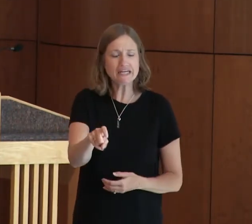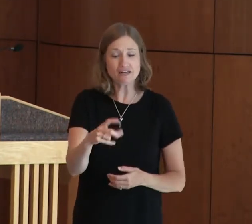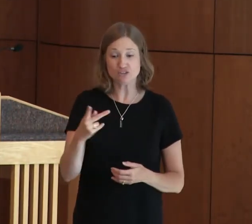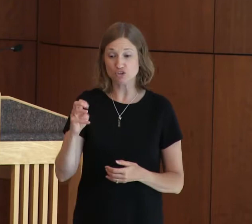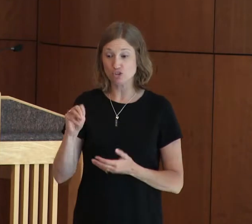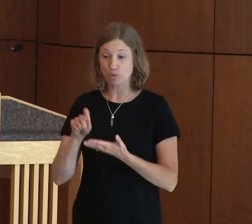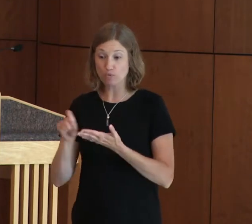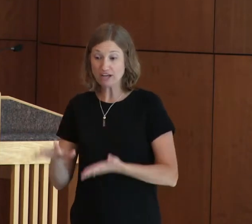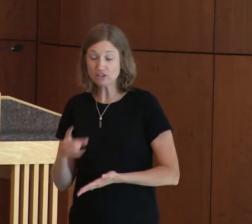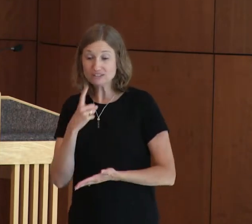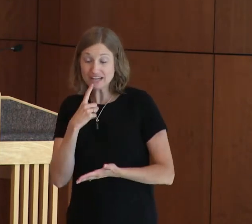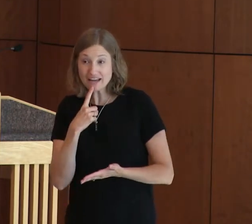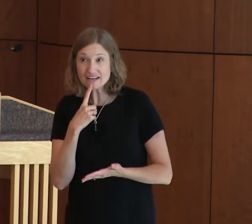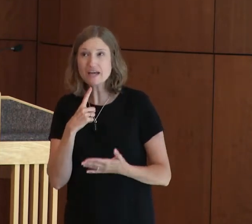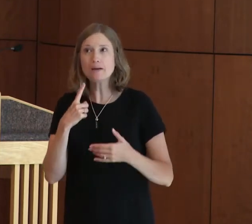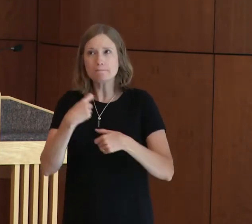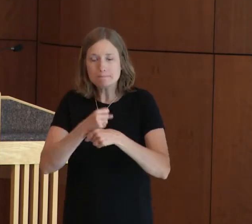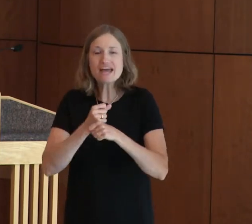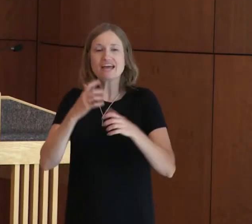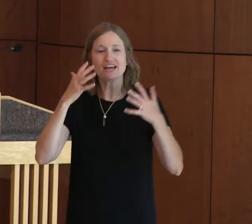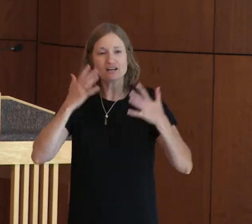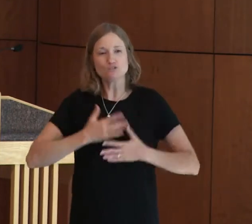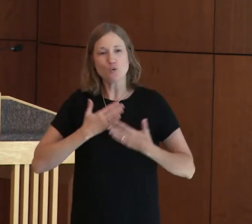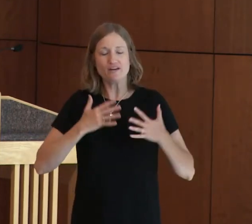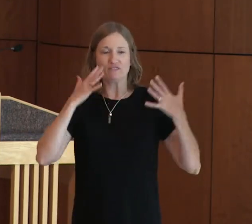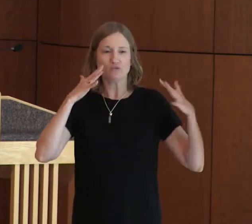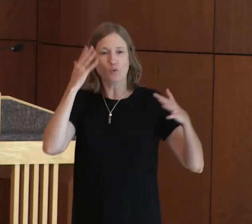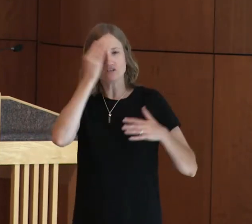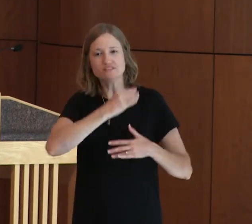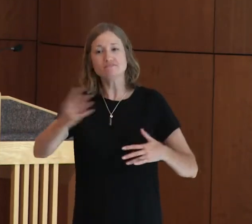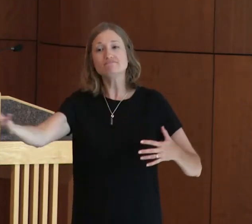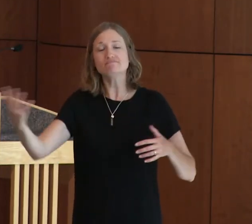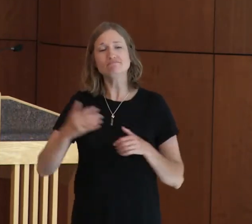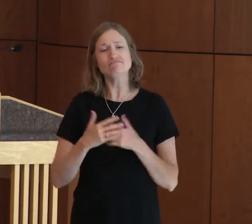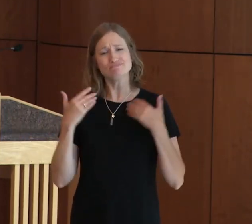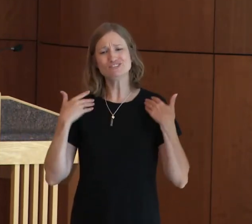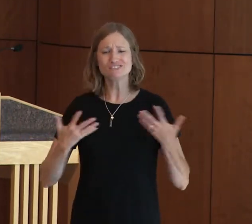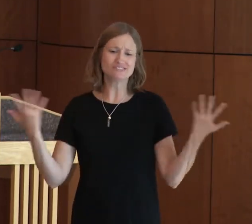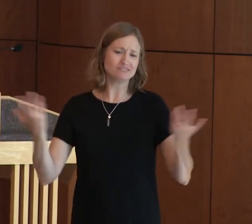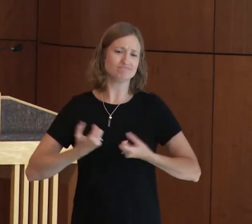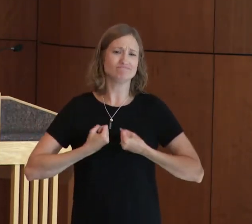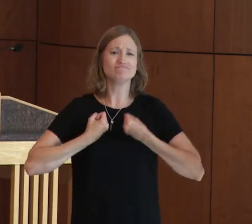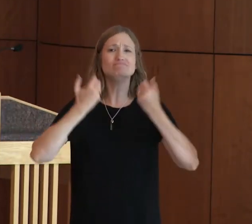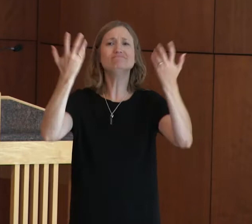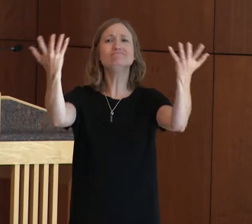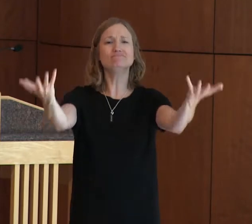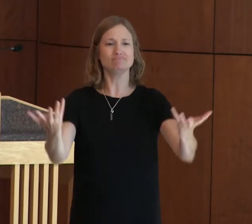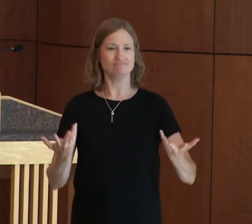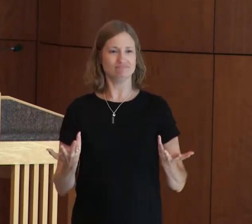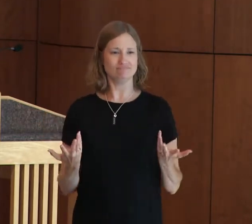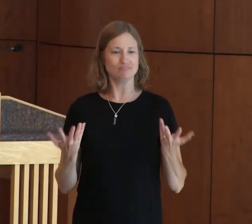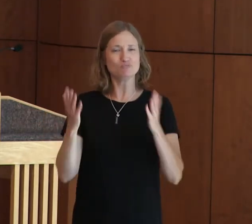us, make a joyful noise to the Lord, sing it out, give praise and thanksgiving.